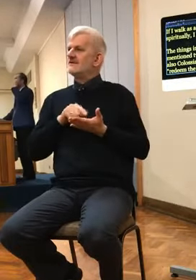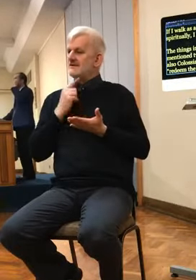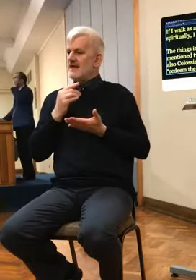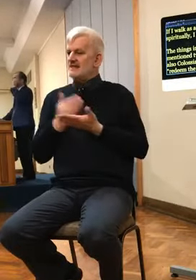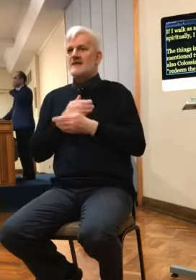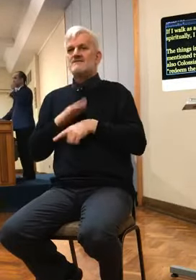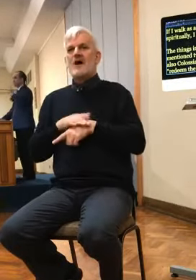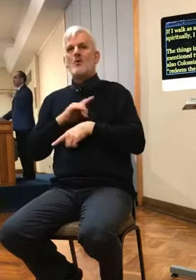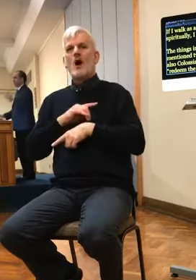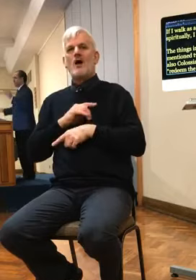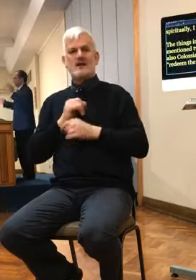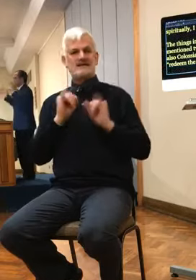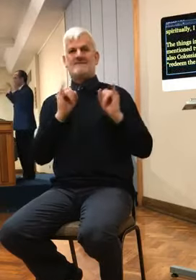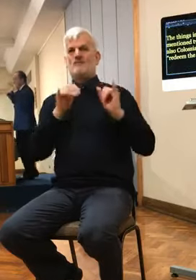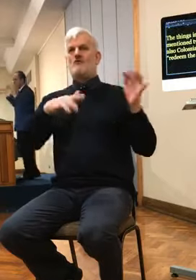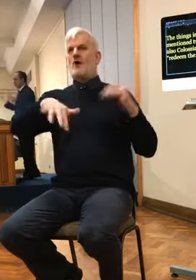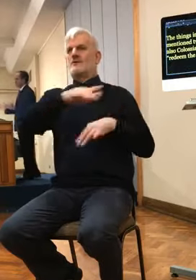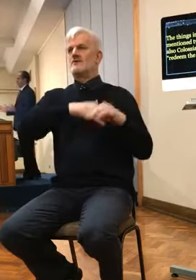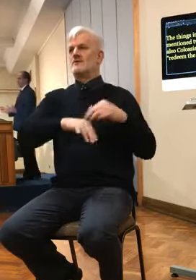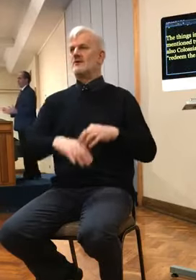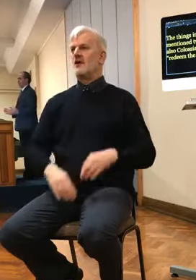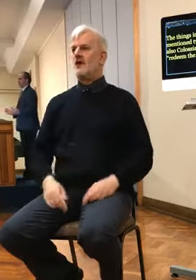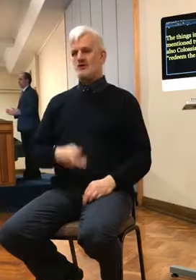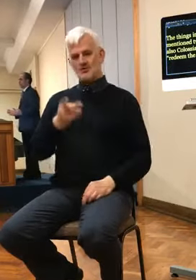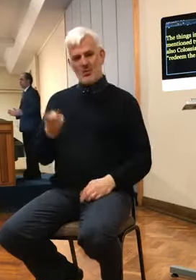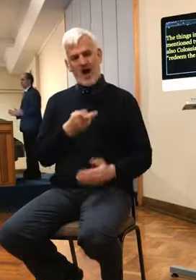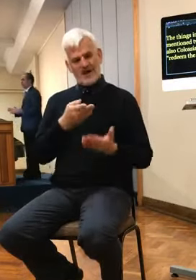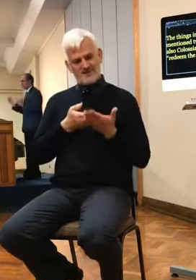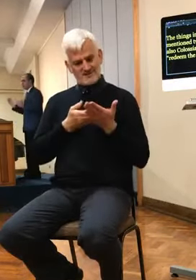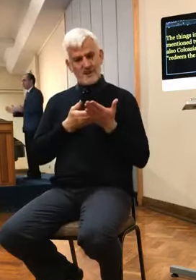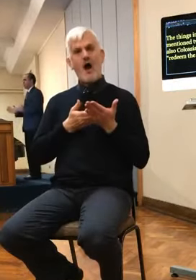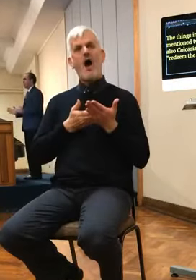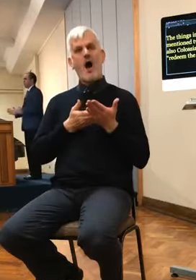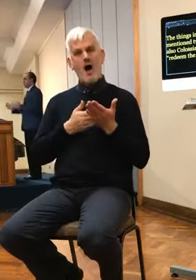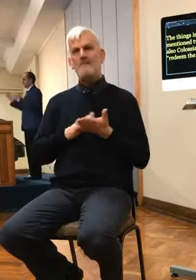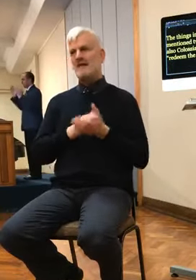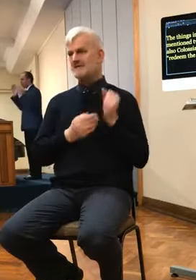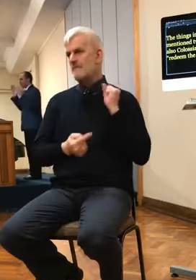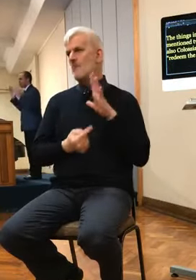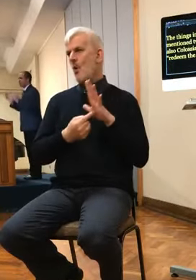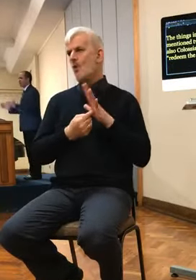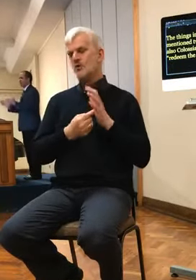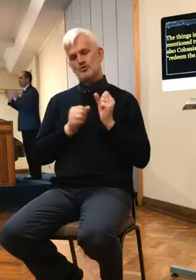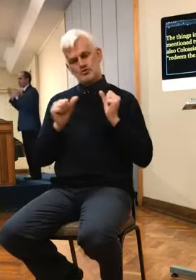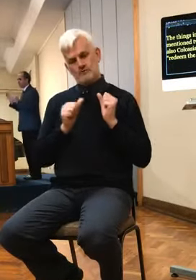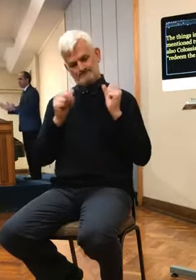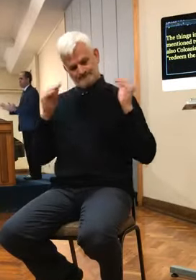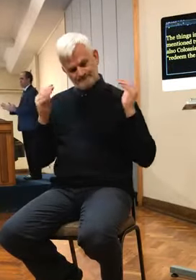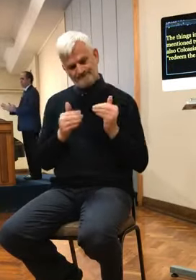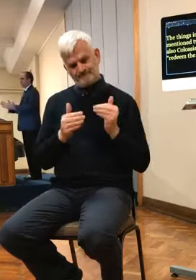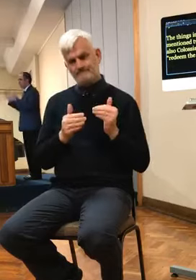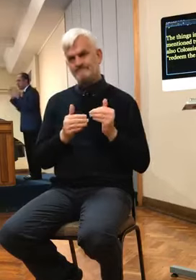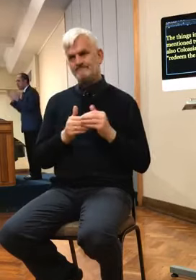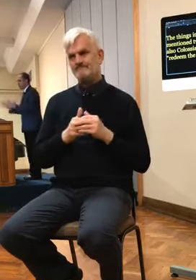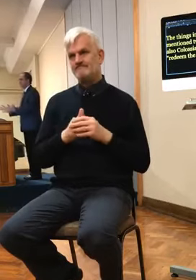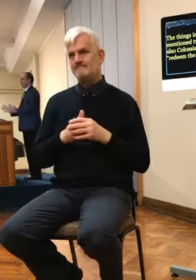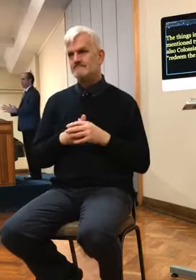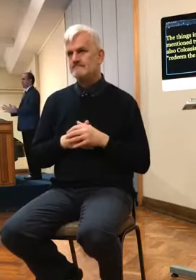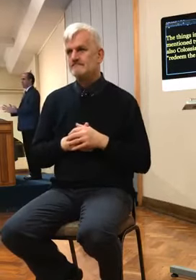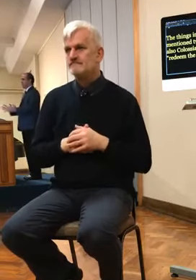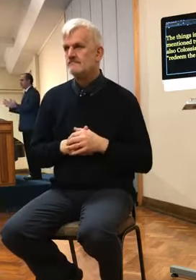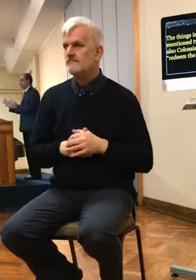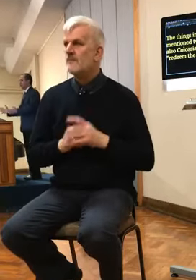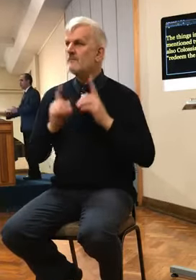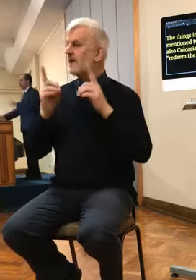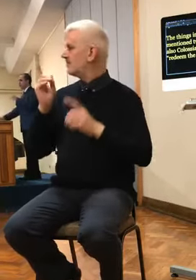I would like really to, a lot of things will be said, as you know, but I want to make it practical, really